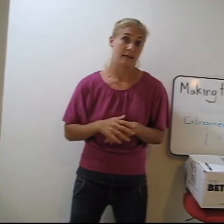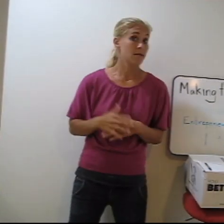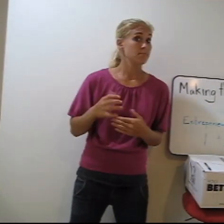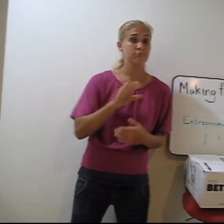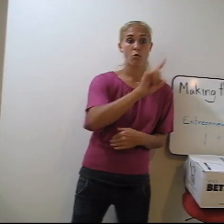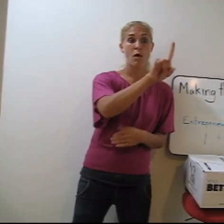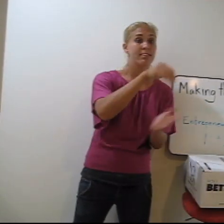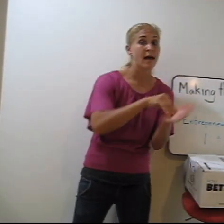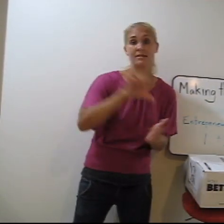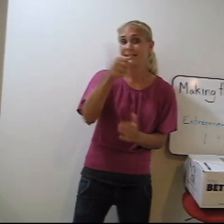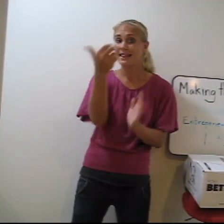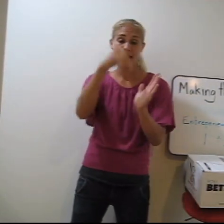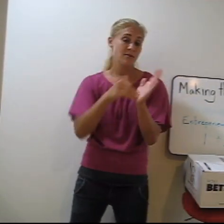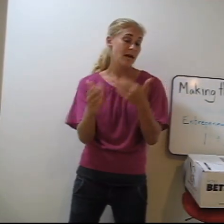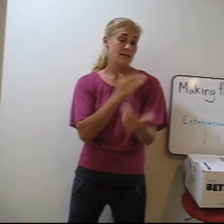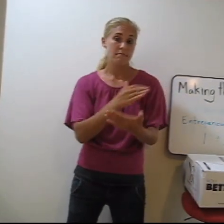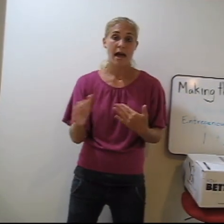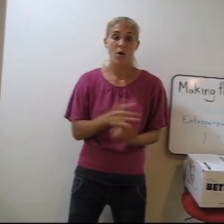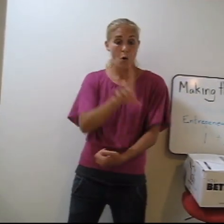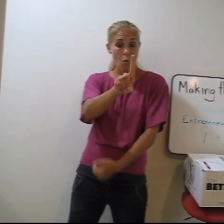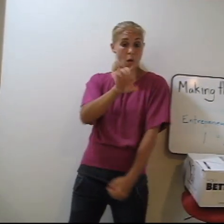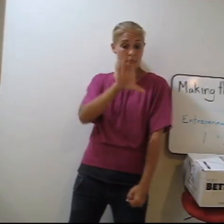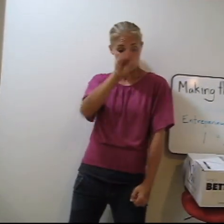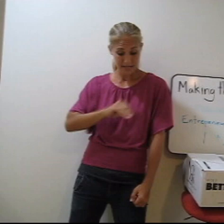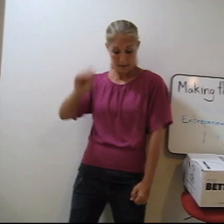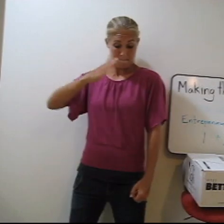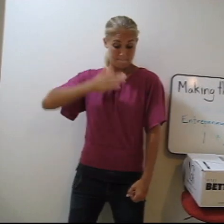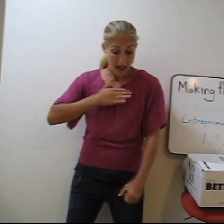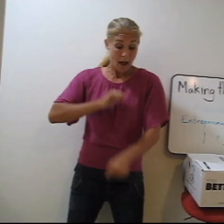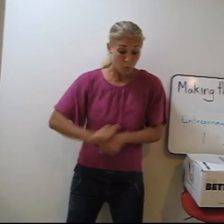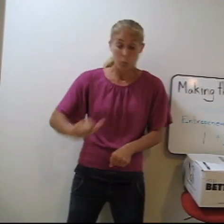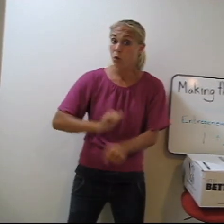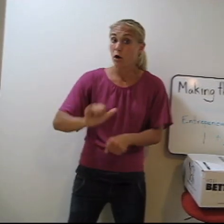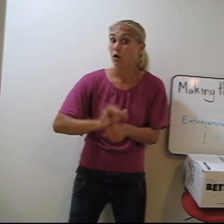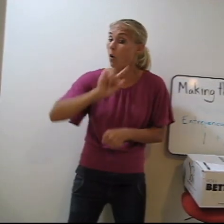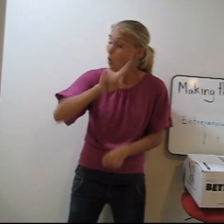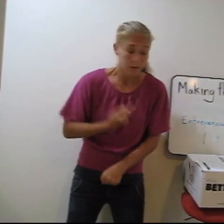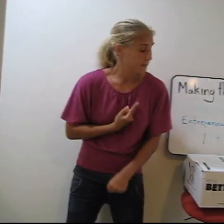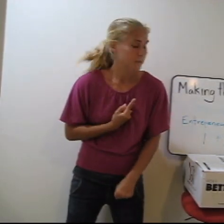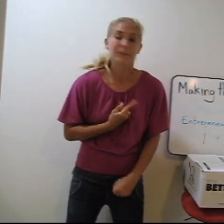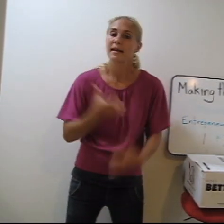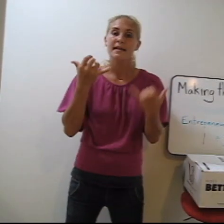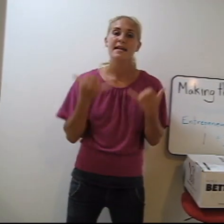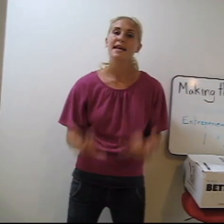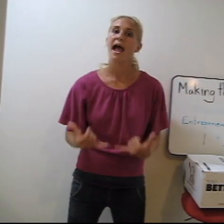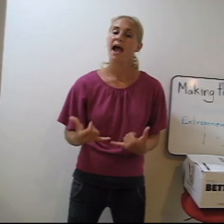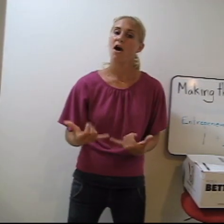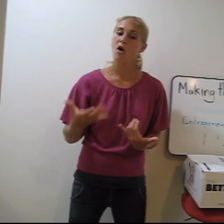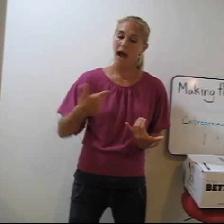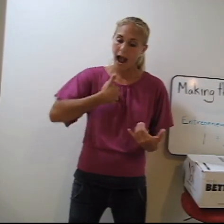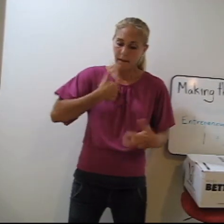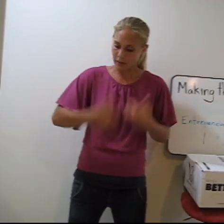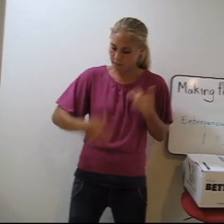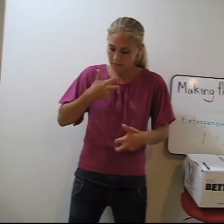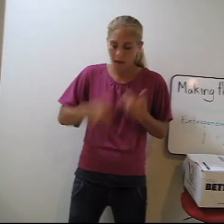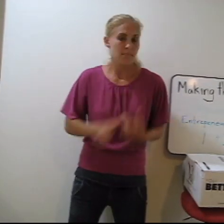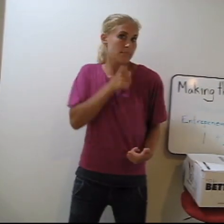more, instead of only 100% of your continued efforts. You are no longer the issue. The model of